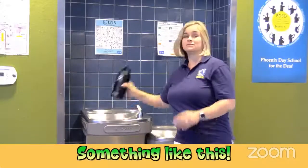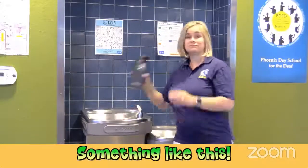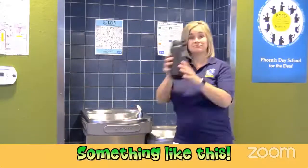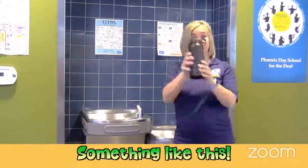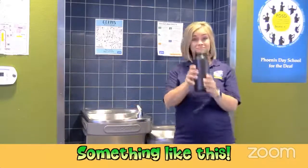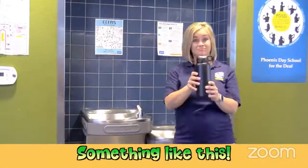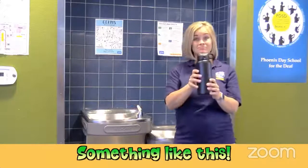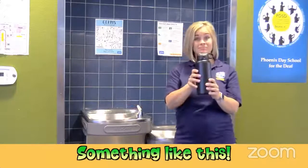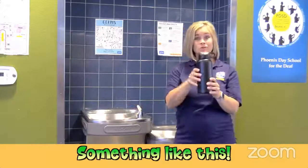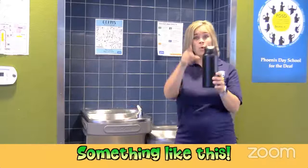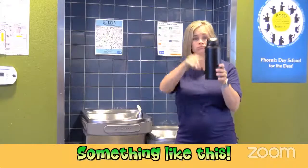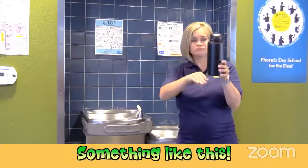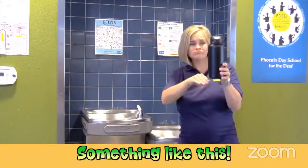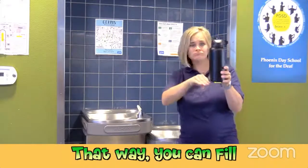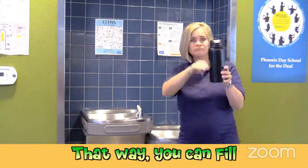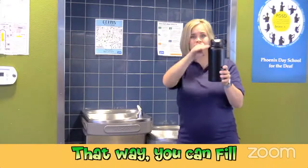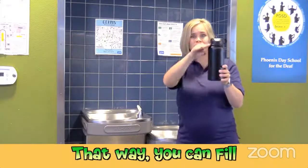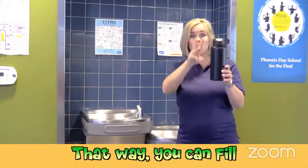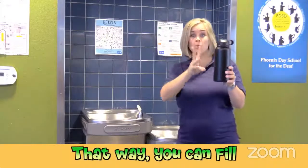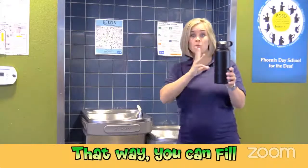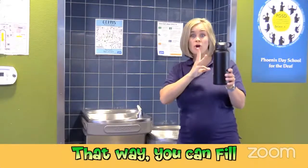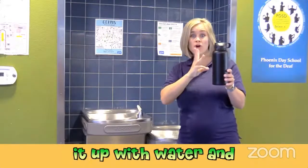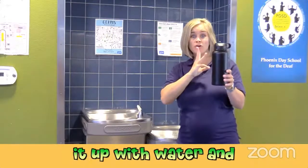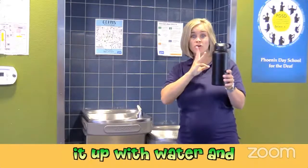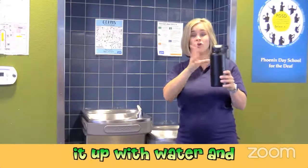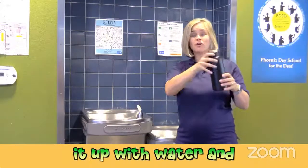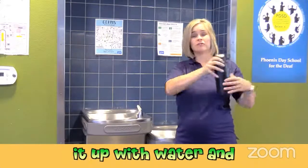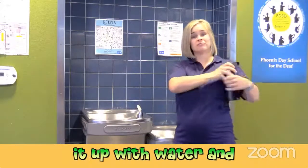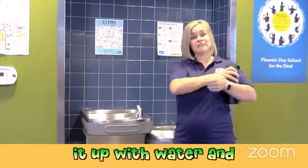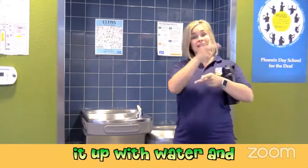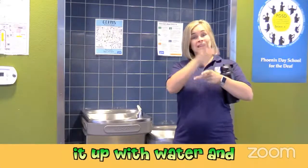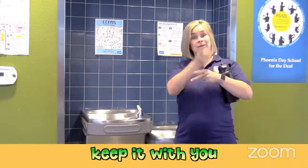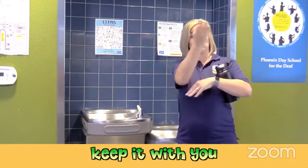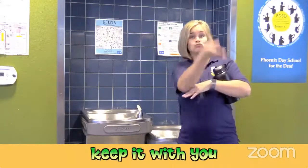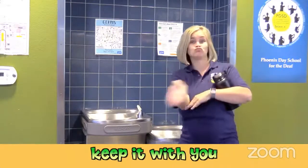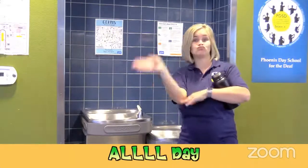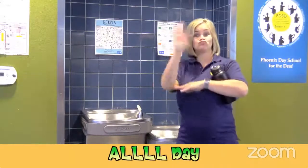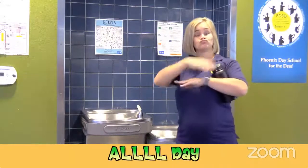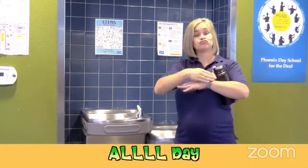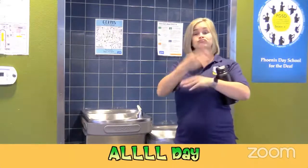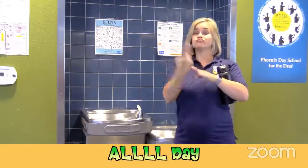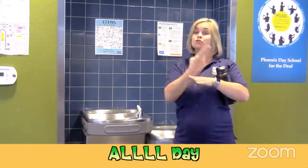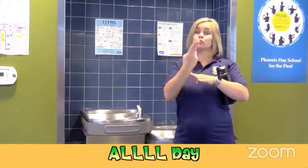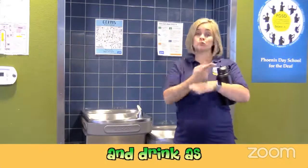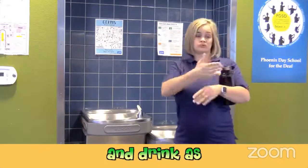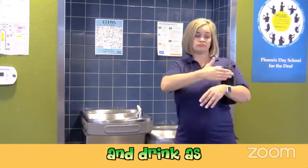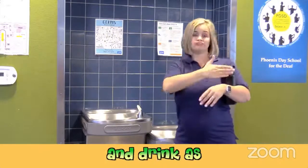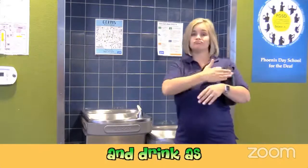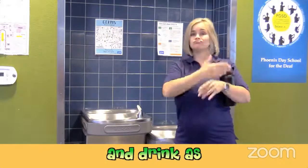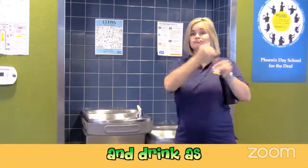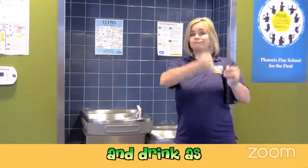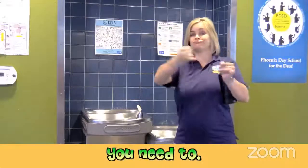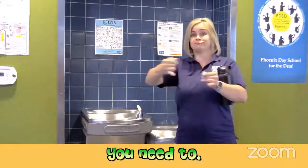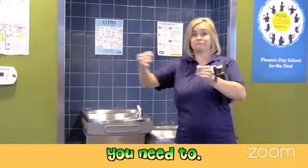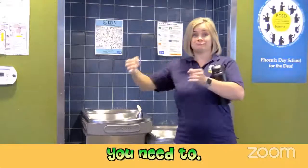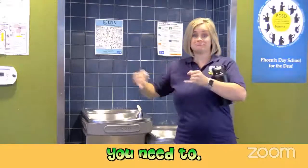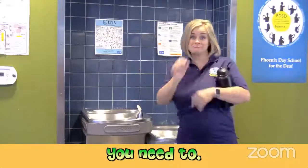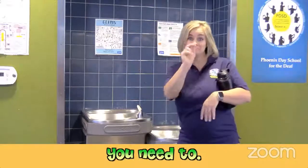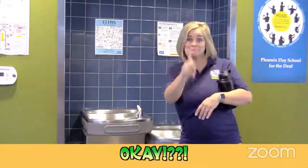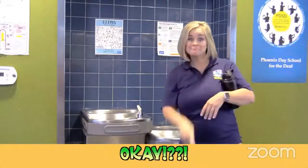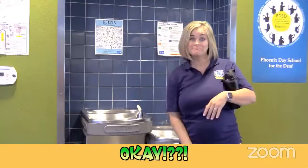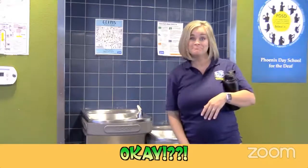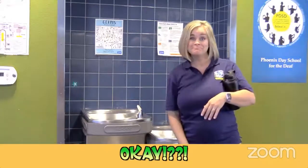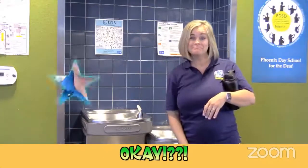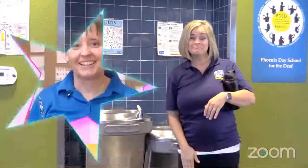like this. That way you can fill it up with water and keep it with you all day and drink as you need